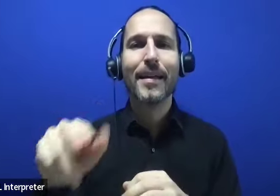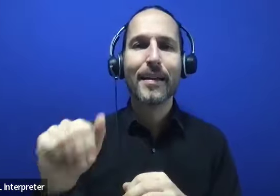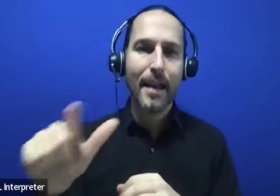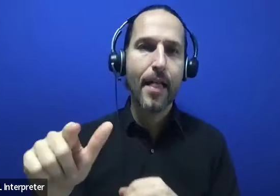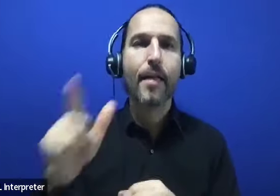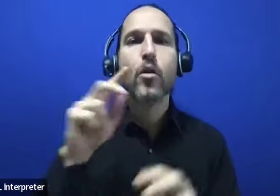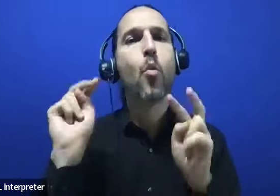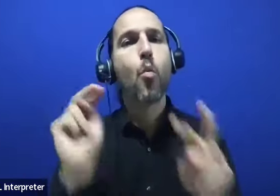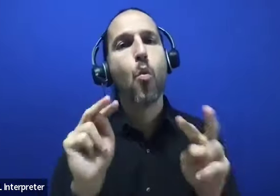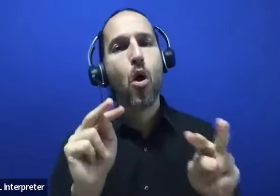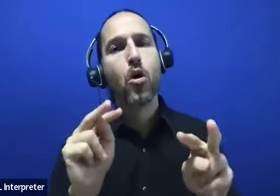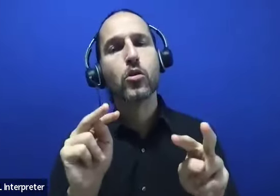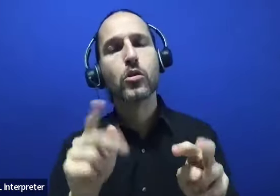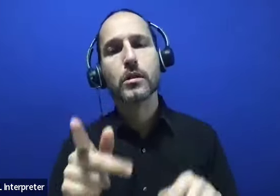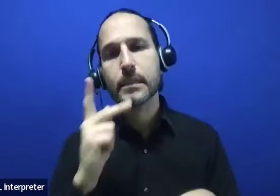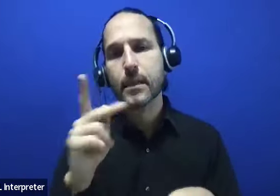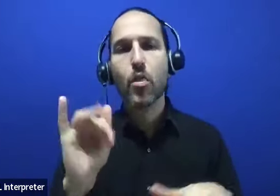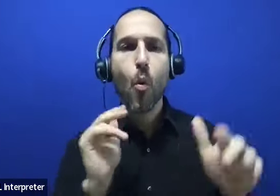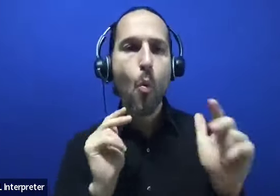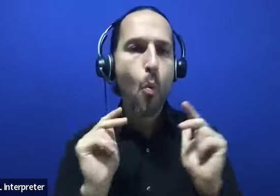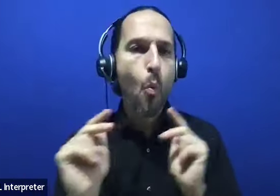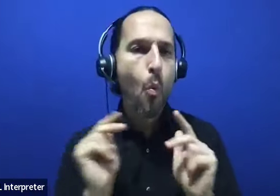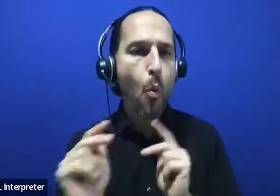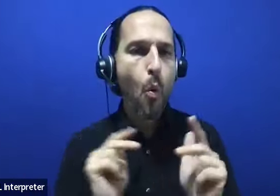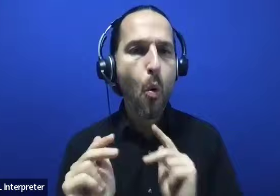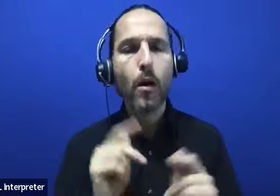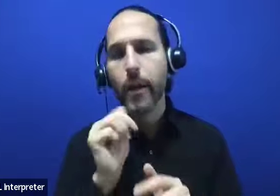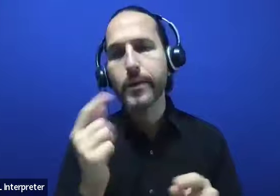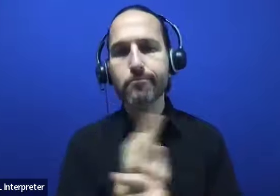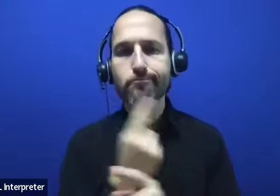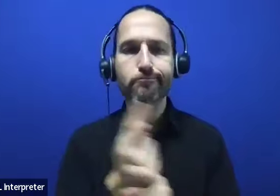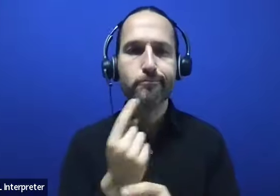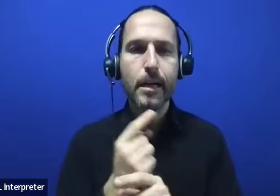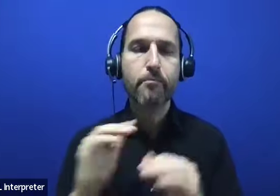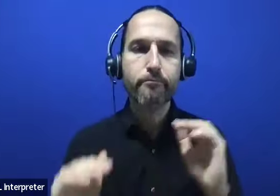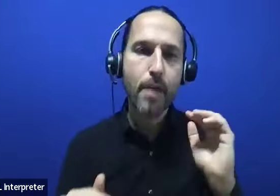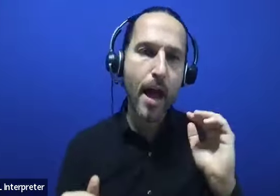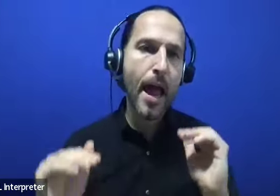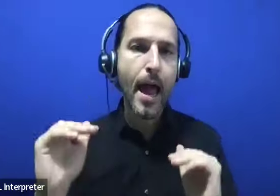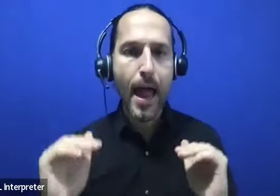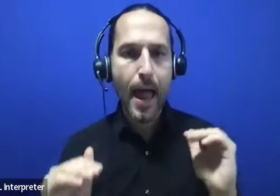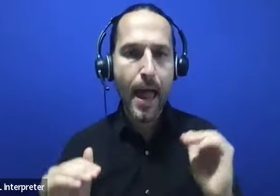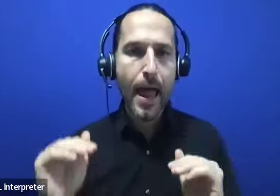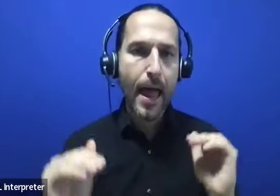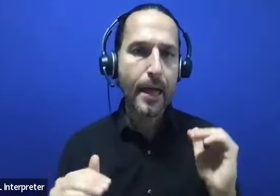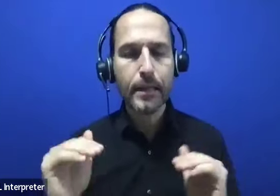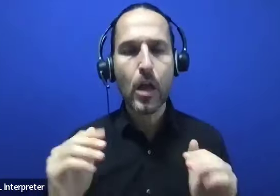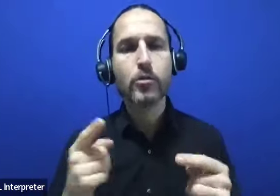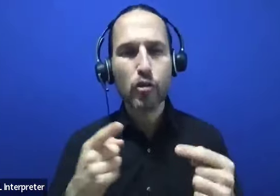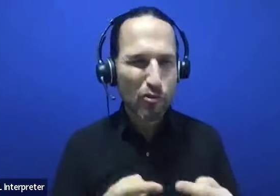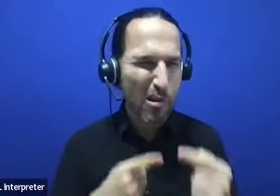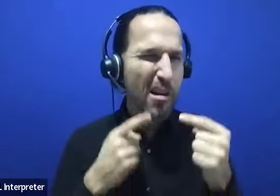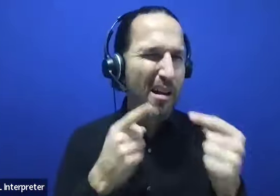you watch them, they tend to walk in a very unsteady way and may have a hard time keeping their